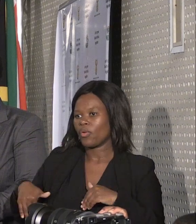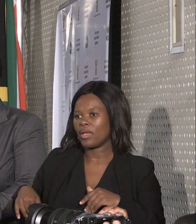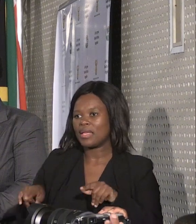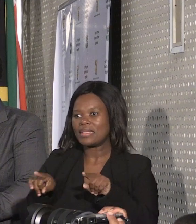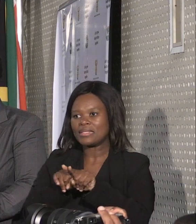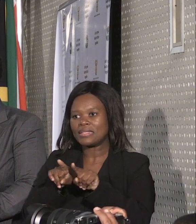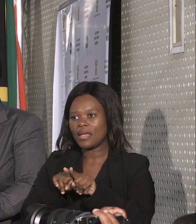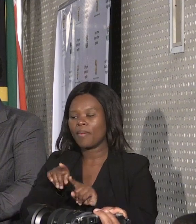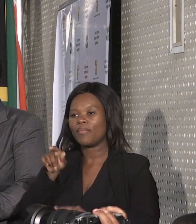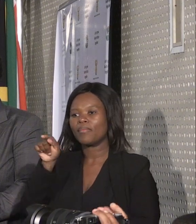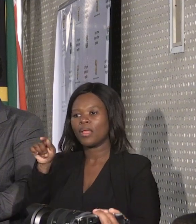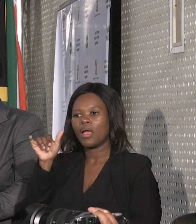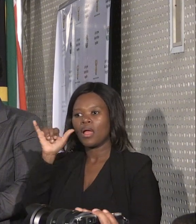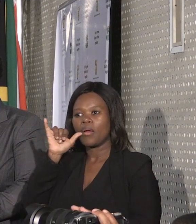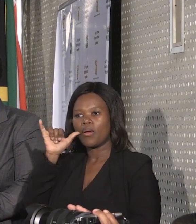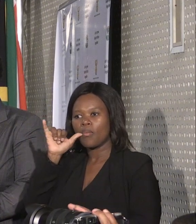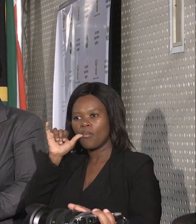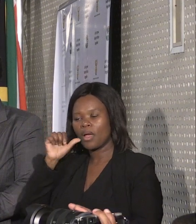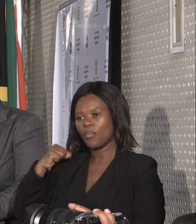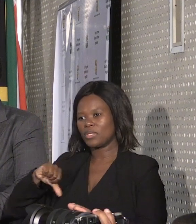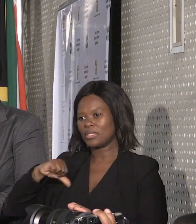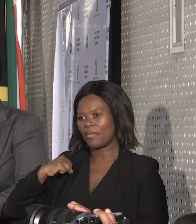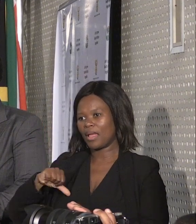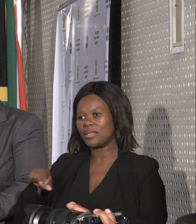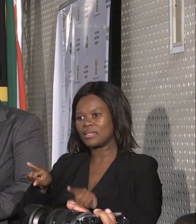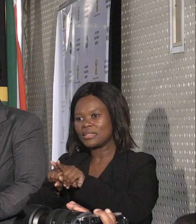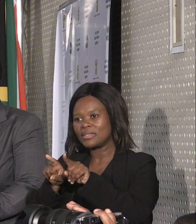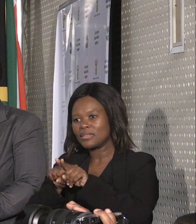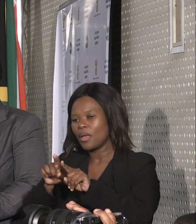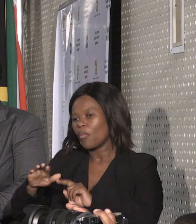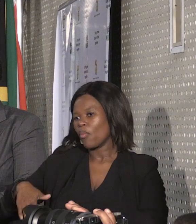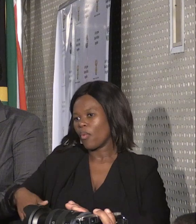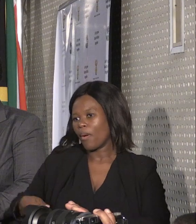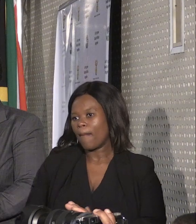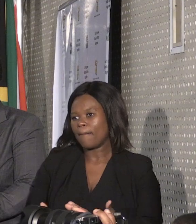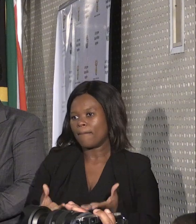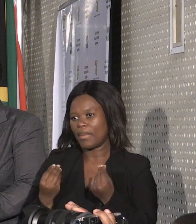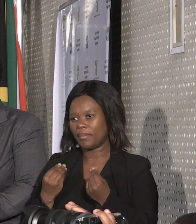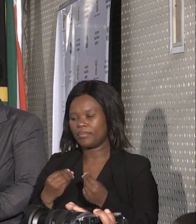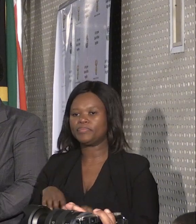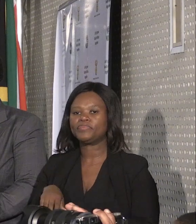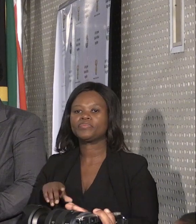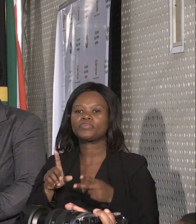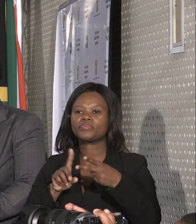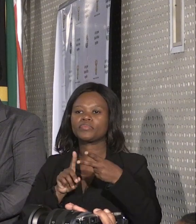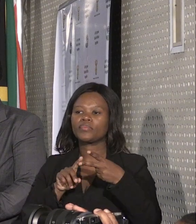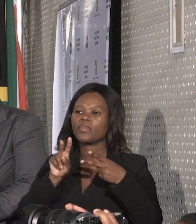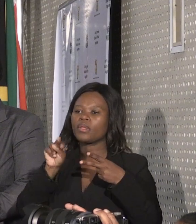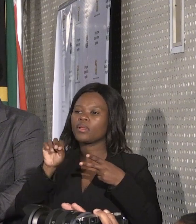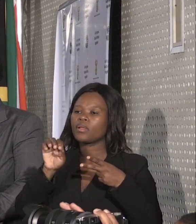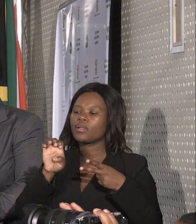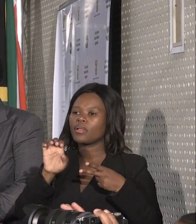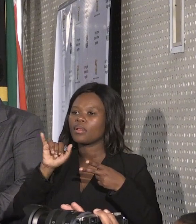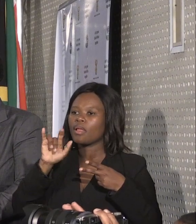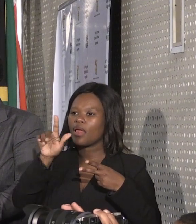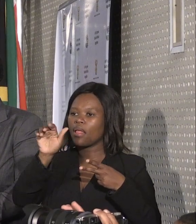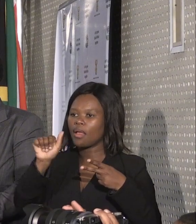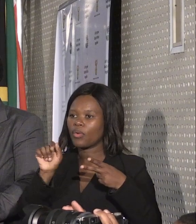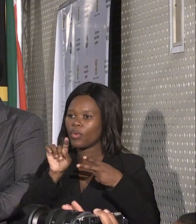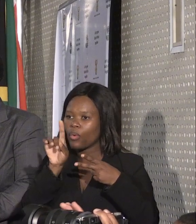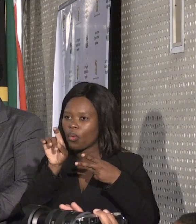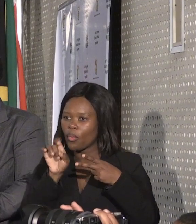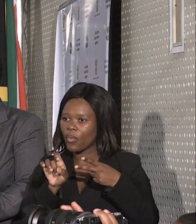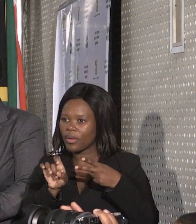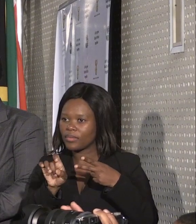to be the biggest problem. Can you please weigh in? Naila Ibrahim from the 24 Business. Question